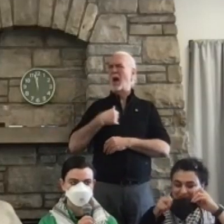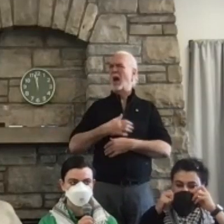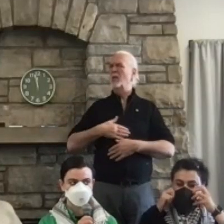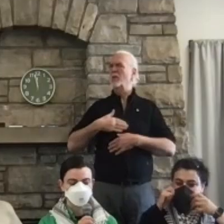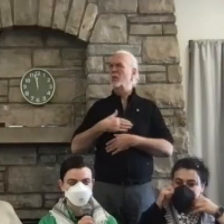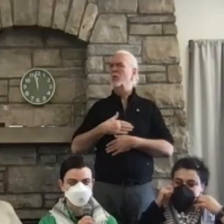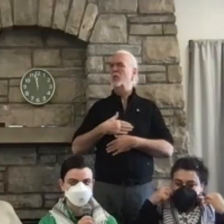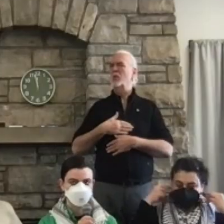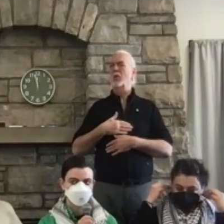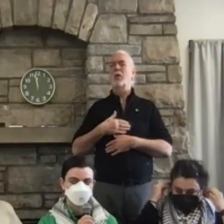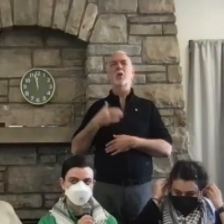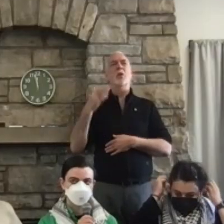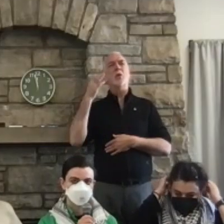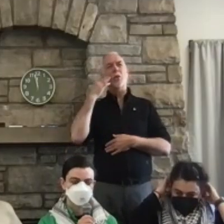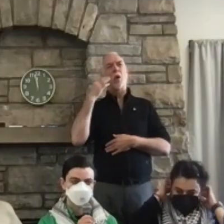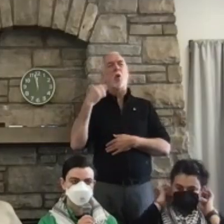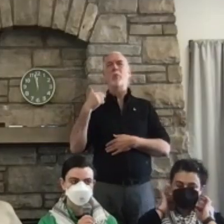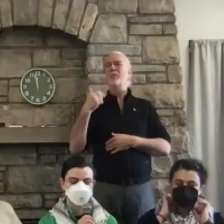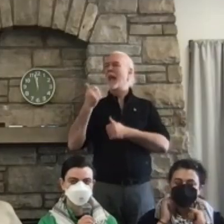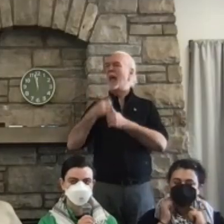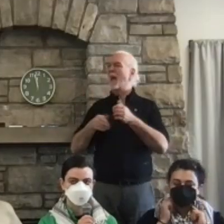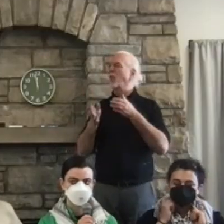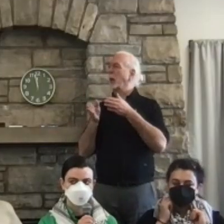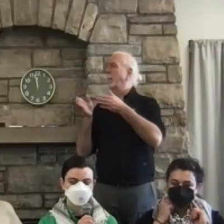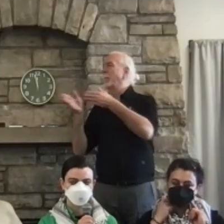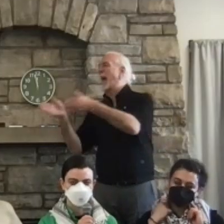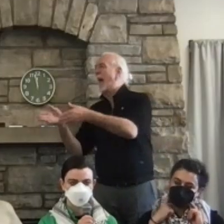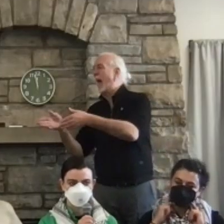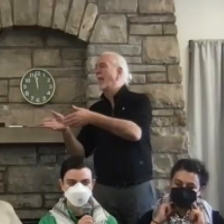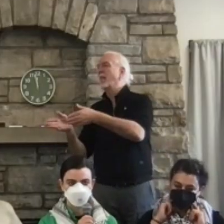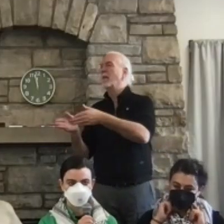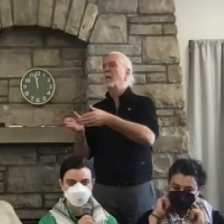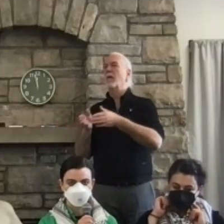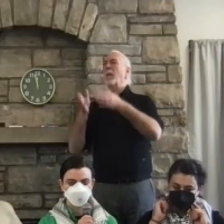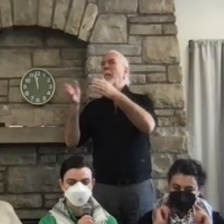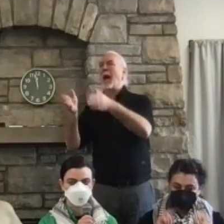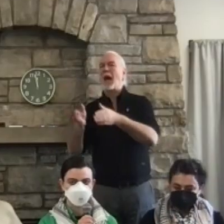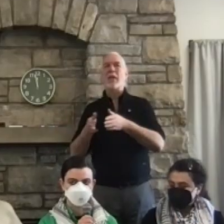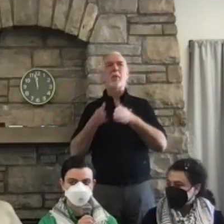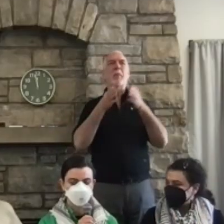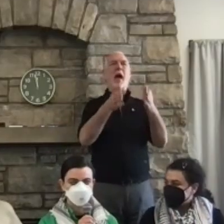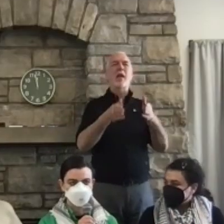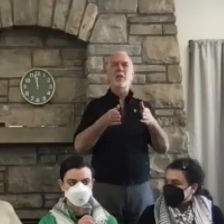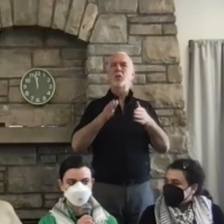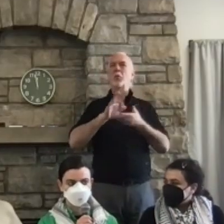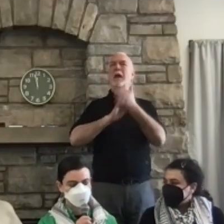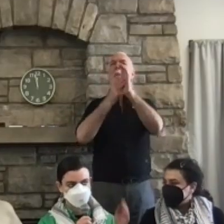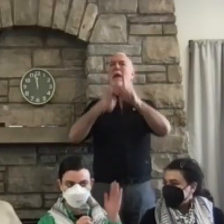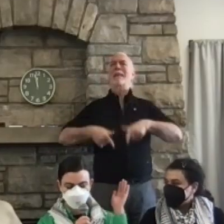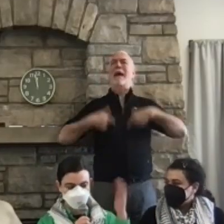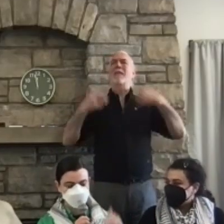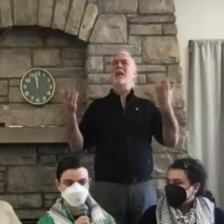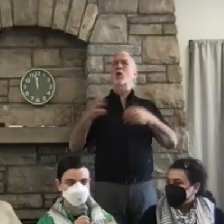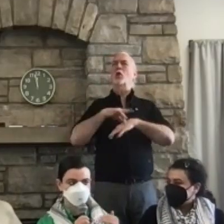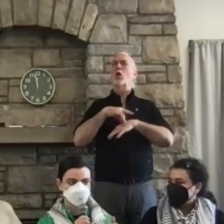Like every type of task that you need to accomplish to have life on Earth is done in different ways by different organisms, and even things that we thought,